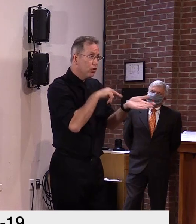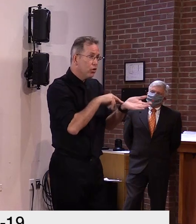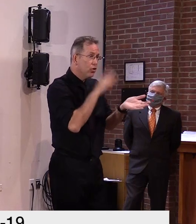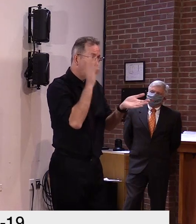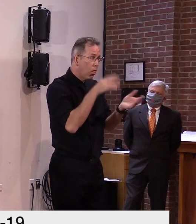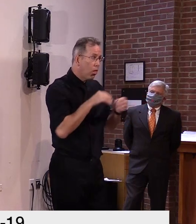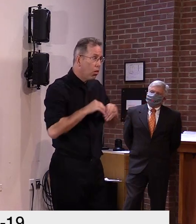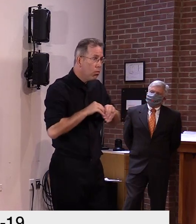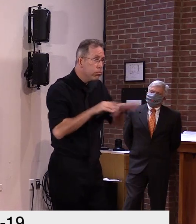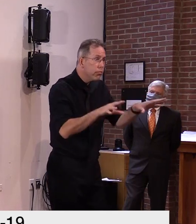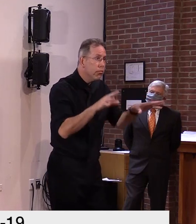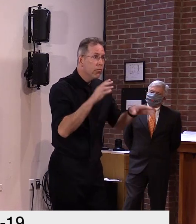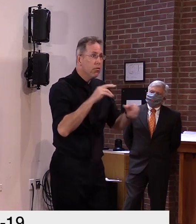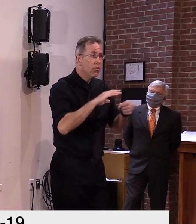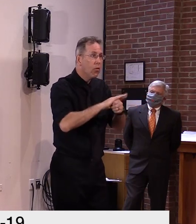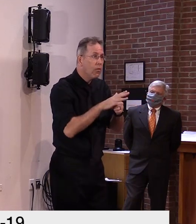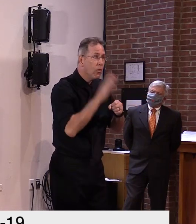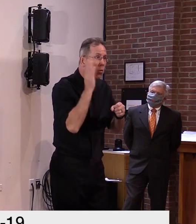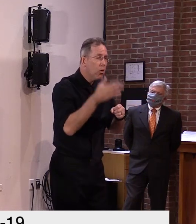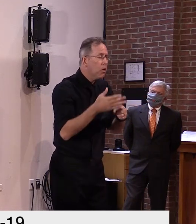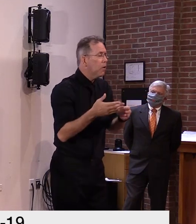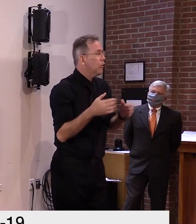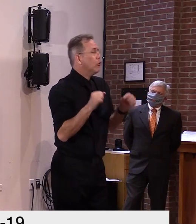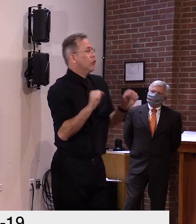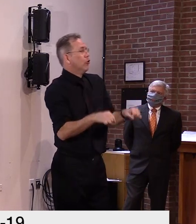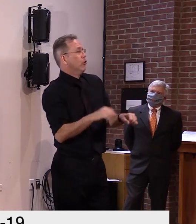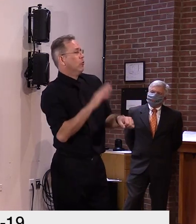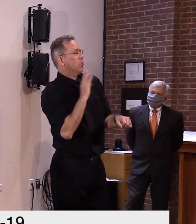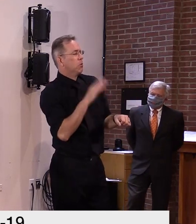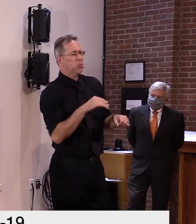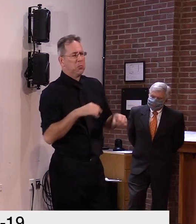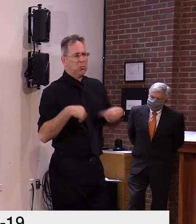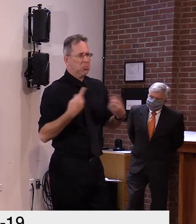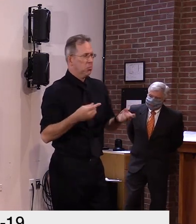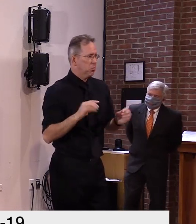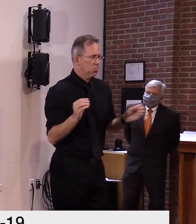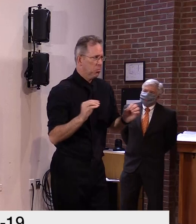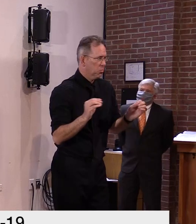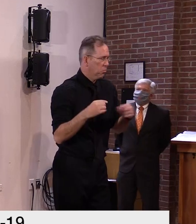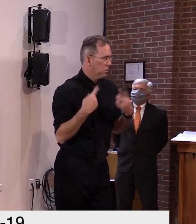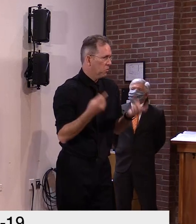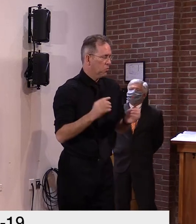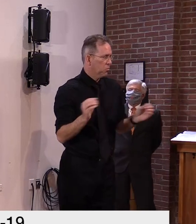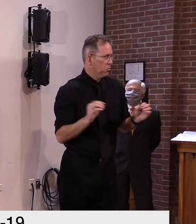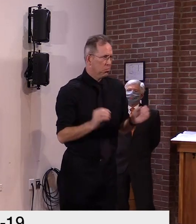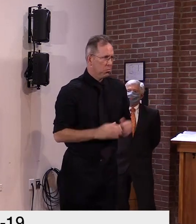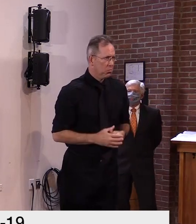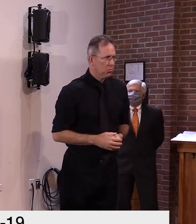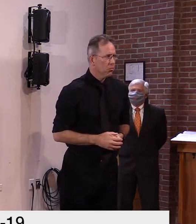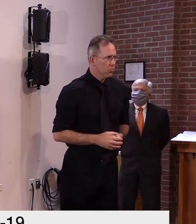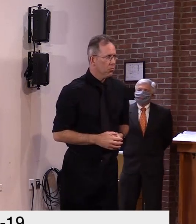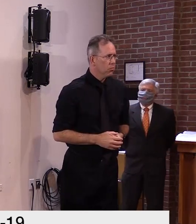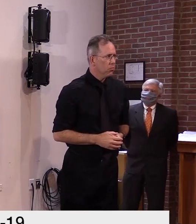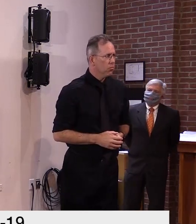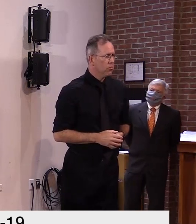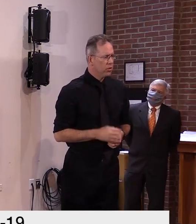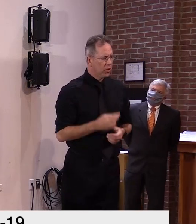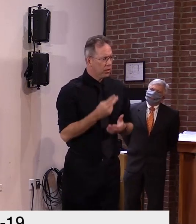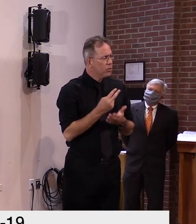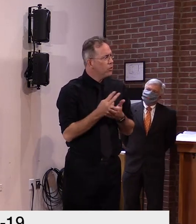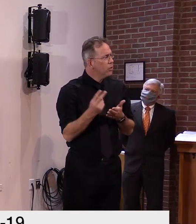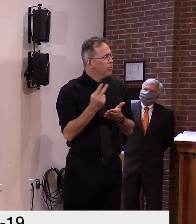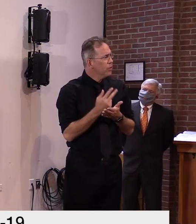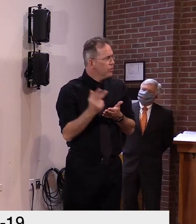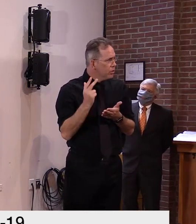in Vermont. When we looked at our total numbers of cases a few weeks ago on our weekly update, in